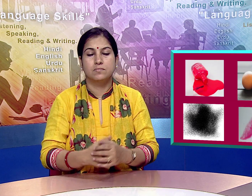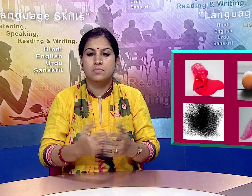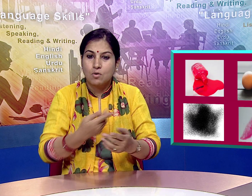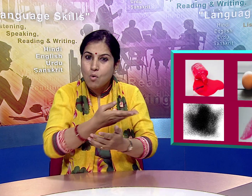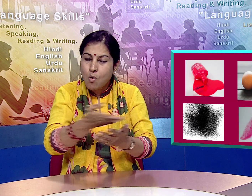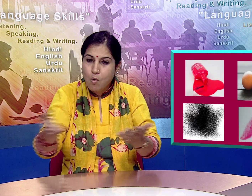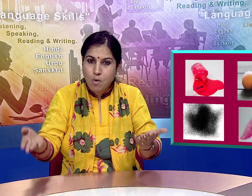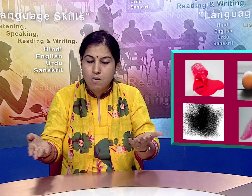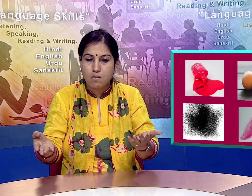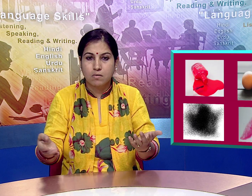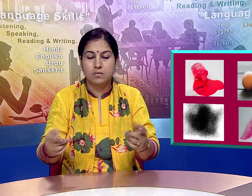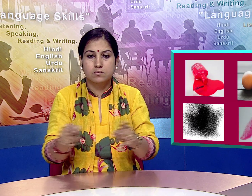They all have got